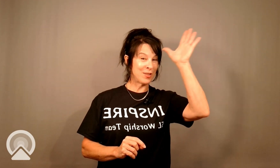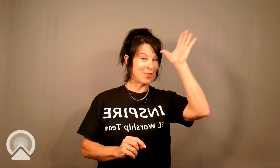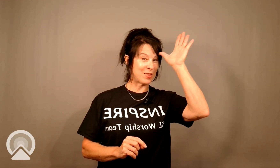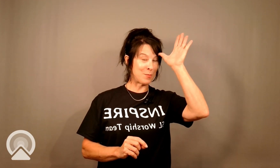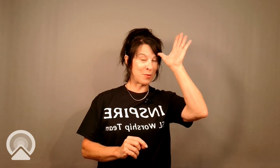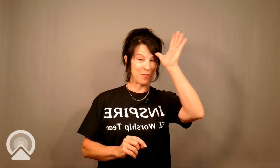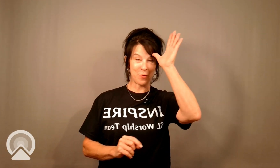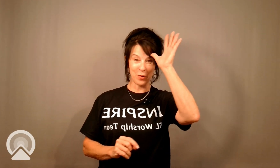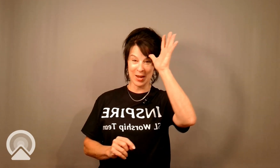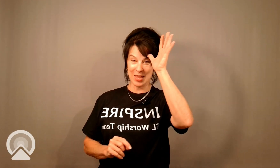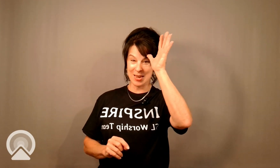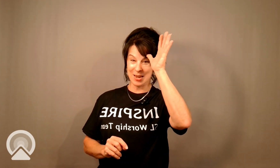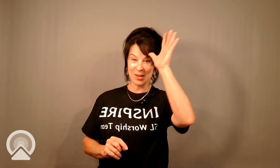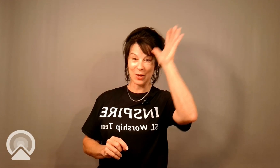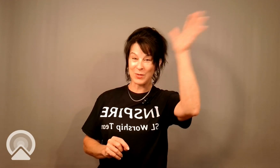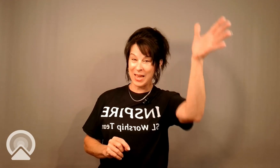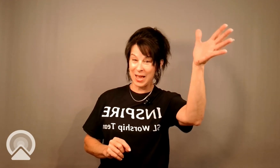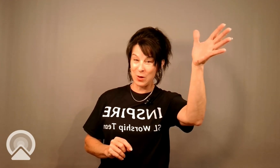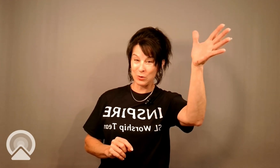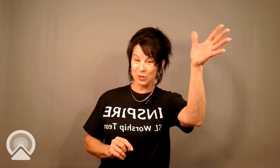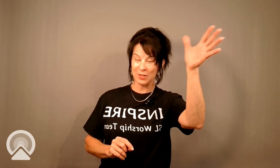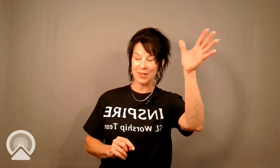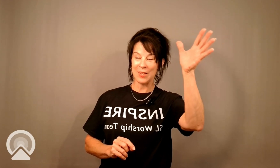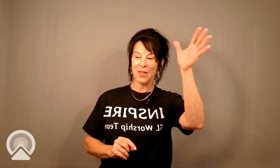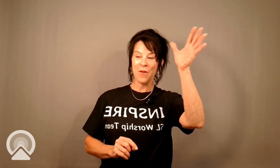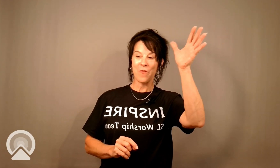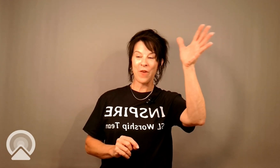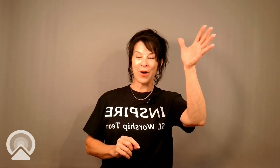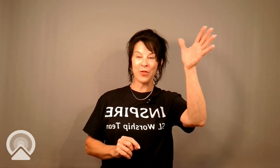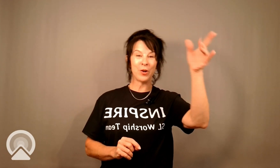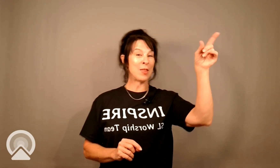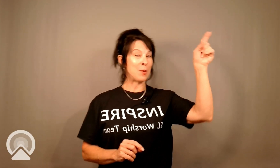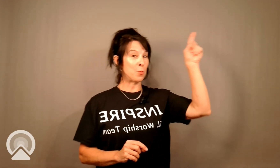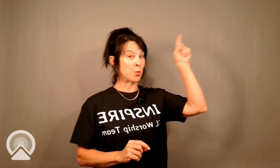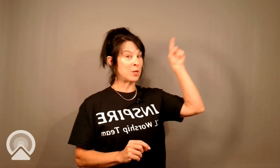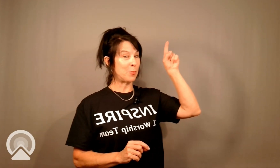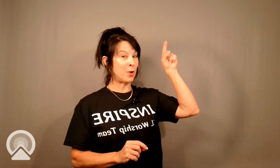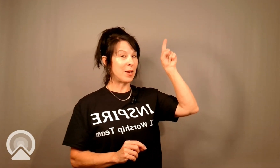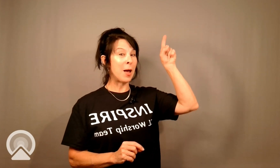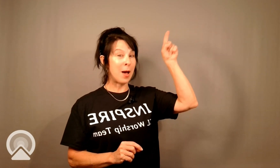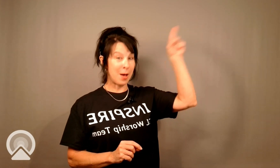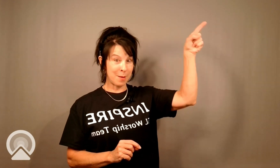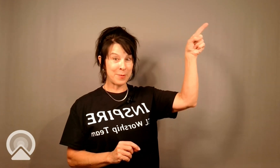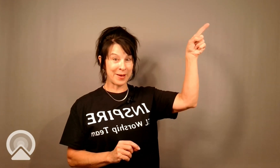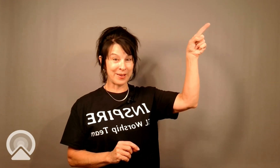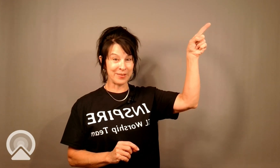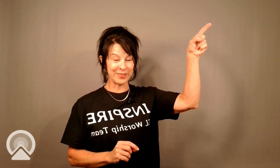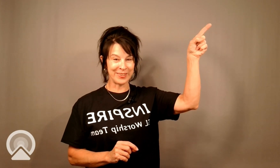thumb on the forehead, goes out, Father, and then we're going to point above,